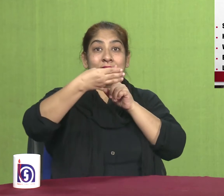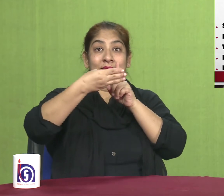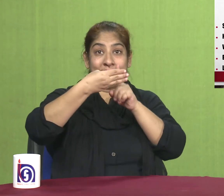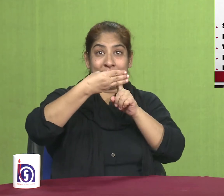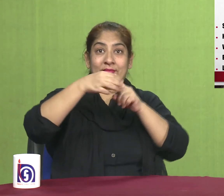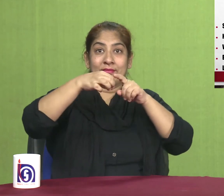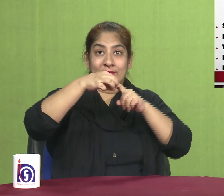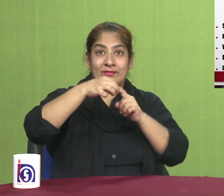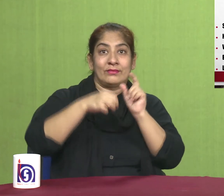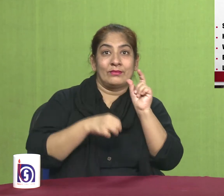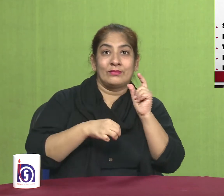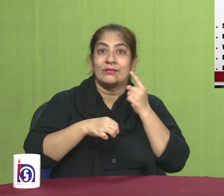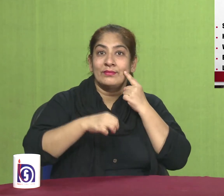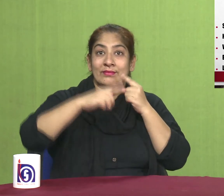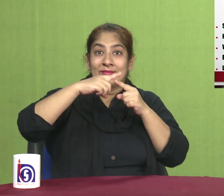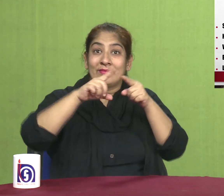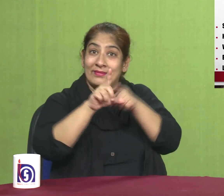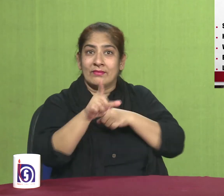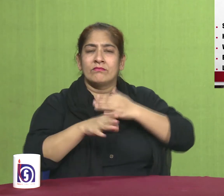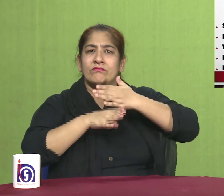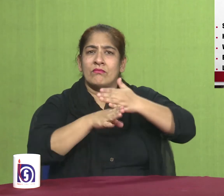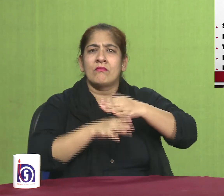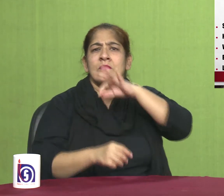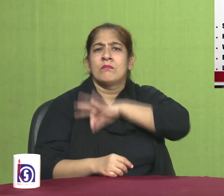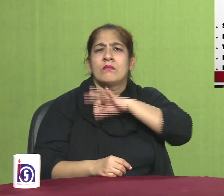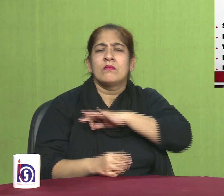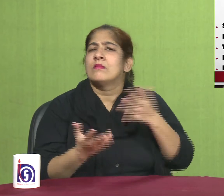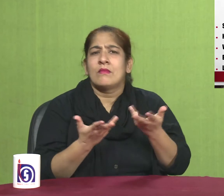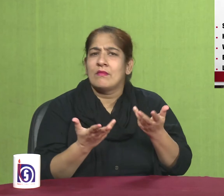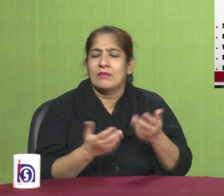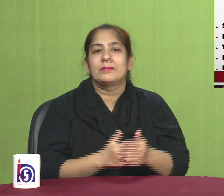Now let's understand different merits and benefits of equity shares.